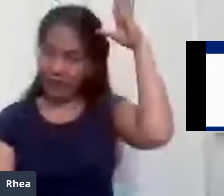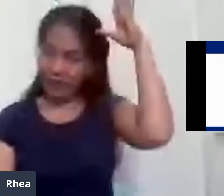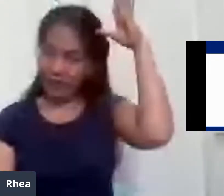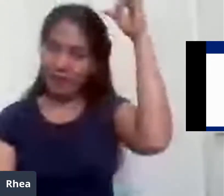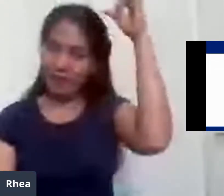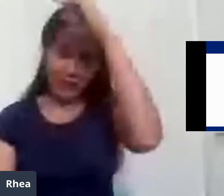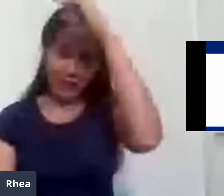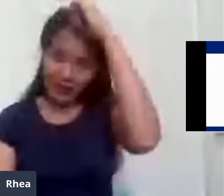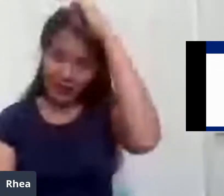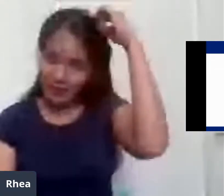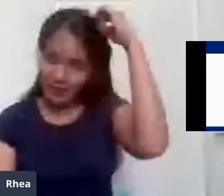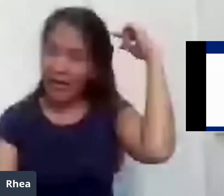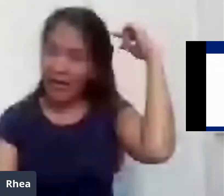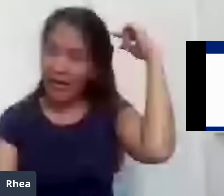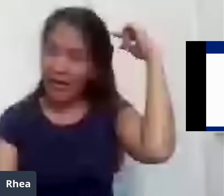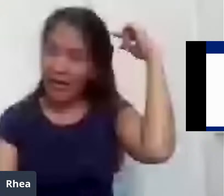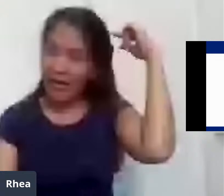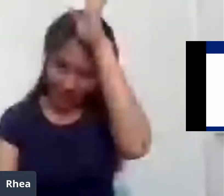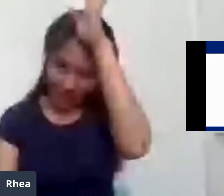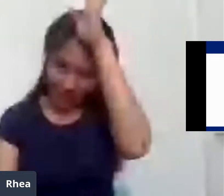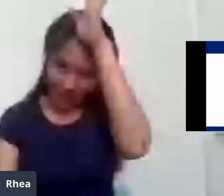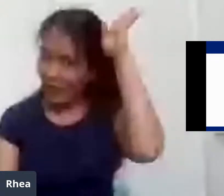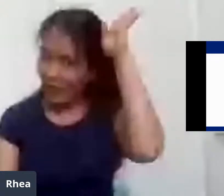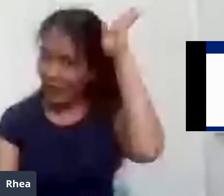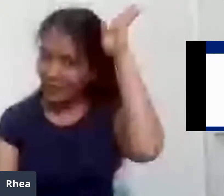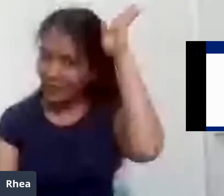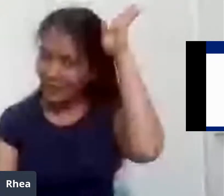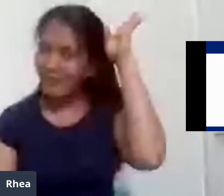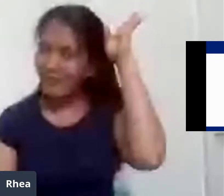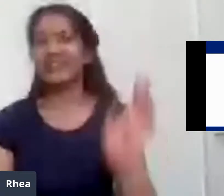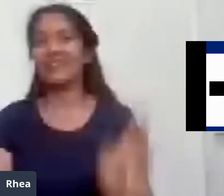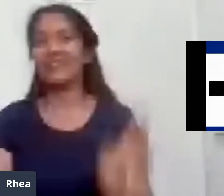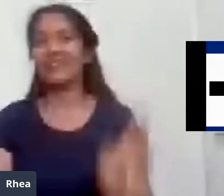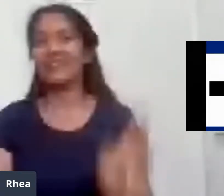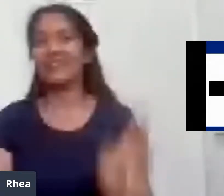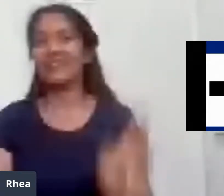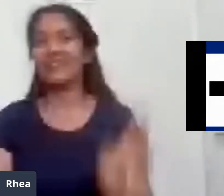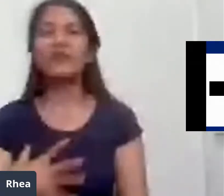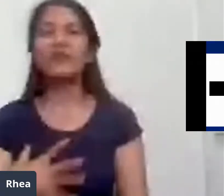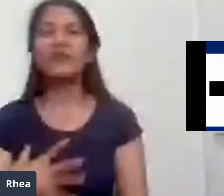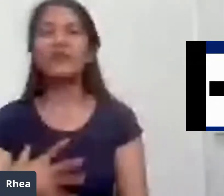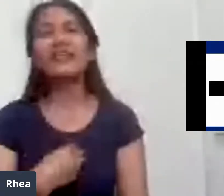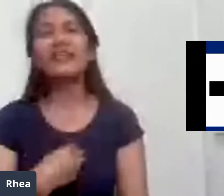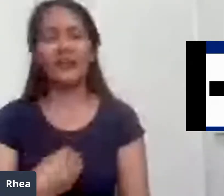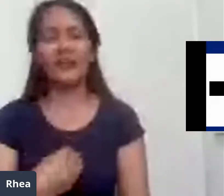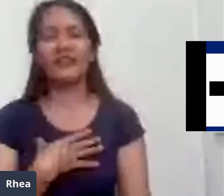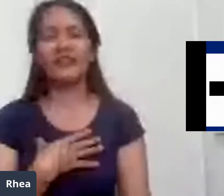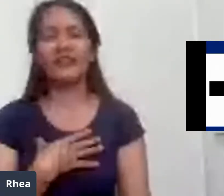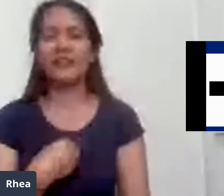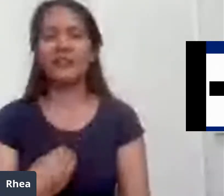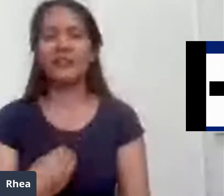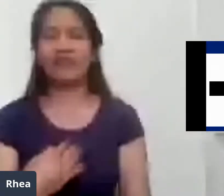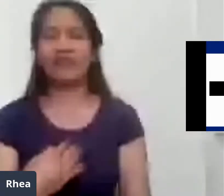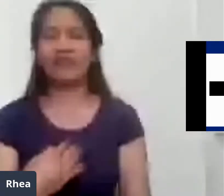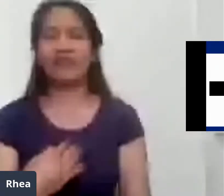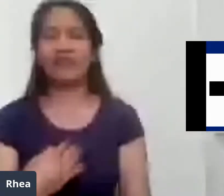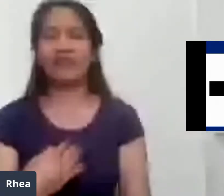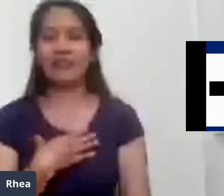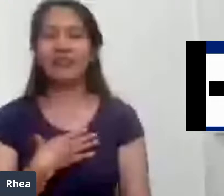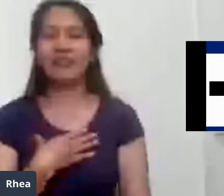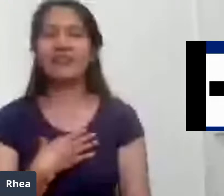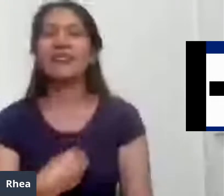Black. My hair is black. My hair is black. And white. Why do you think what did